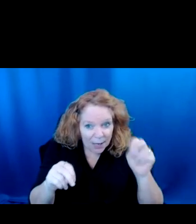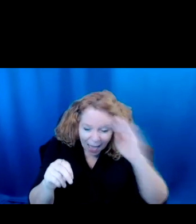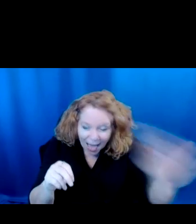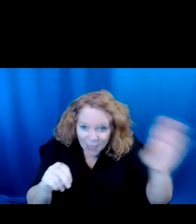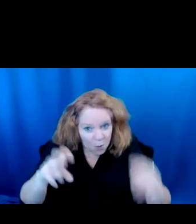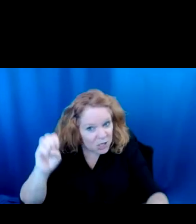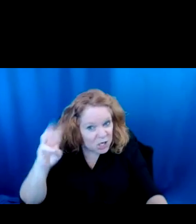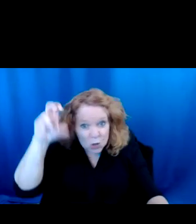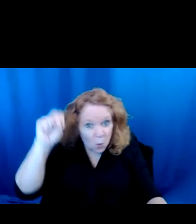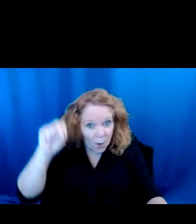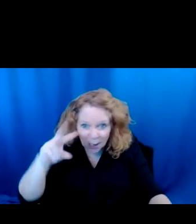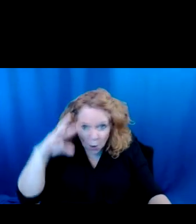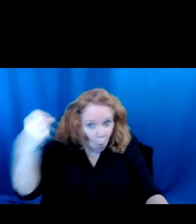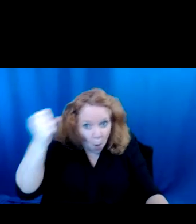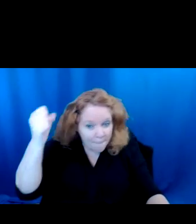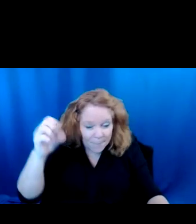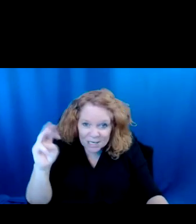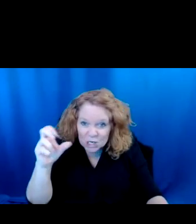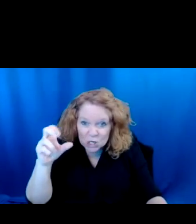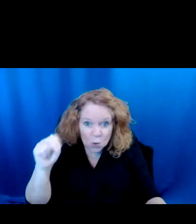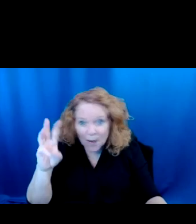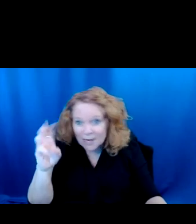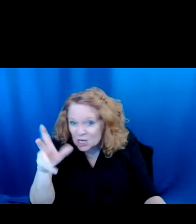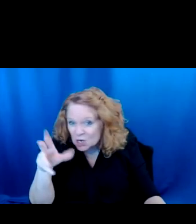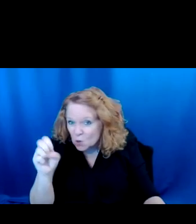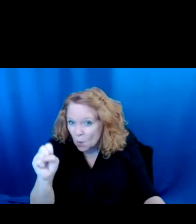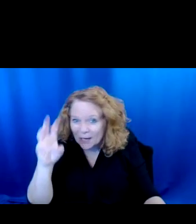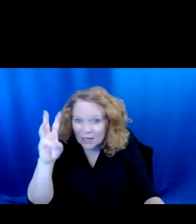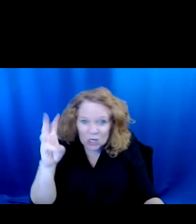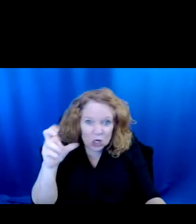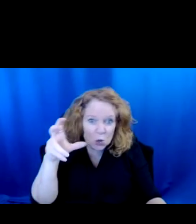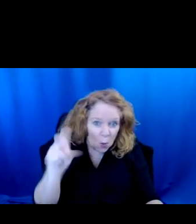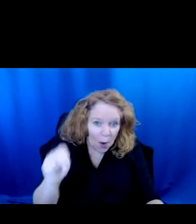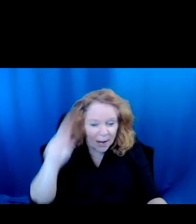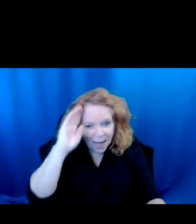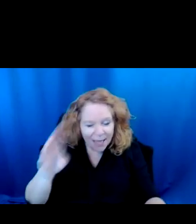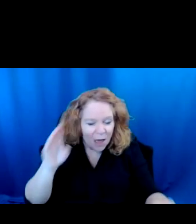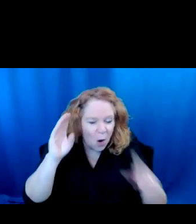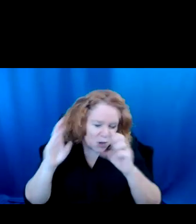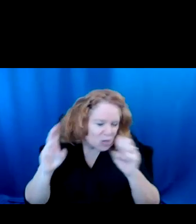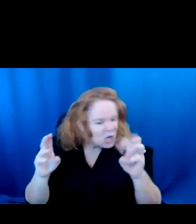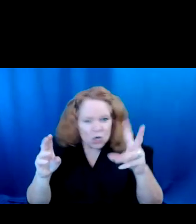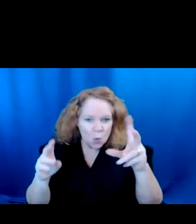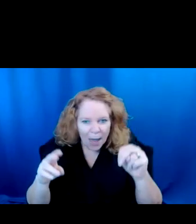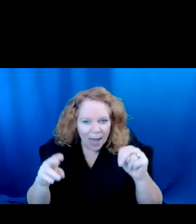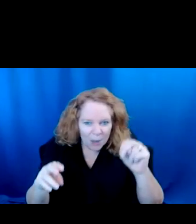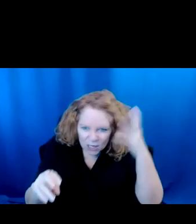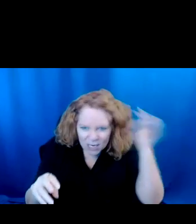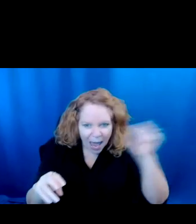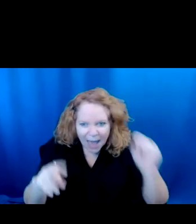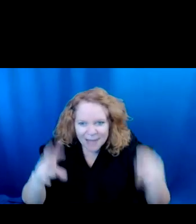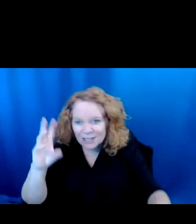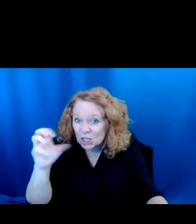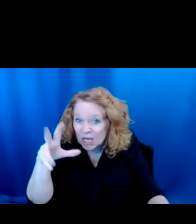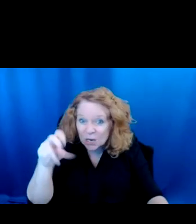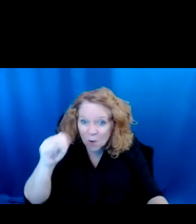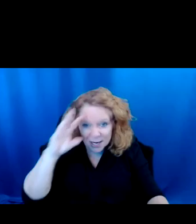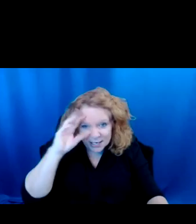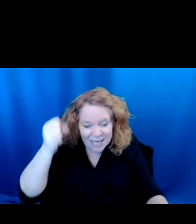Hello, Ewan. Whoop, are you Ewan, Ewan? Hello, Ewan. Yeah, Ewan,